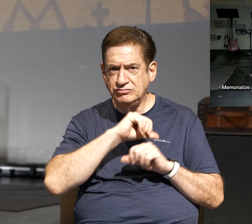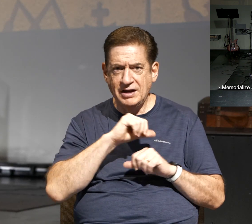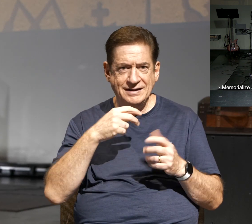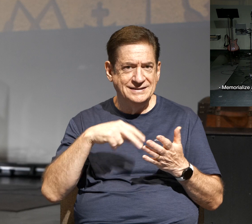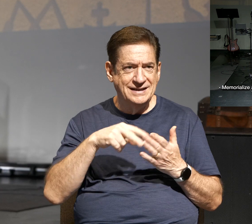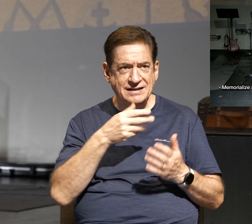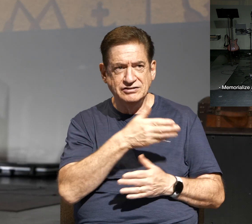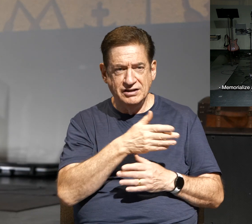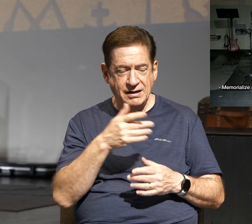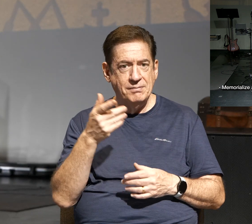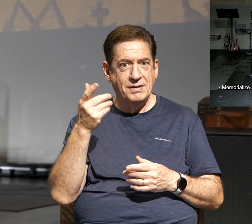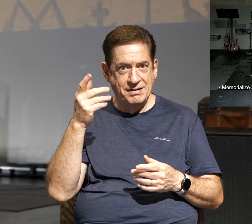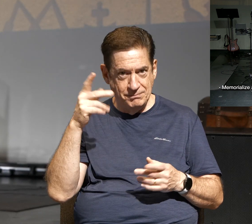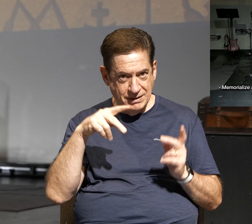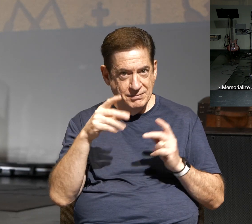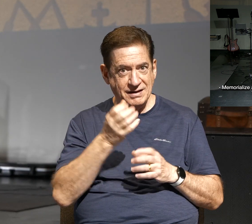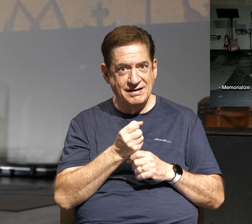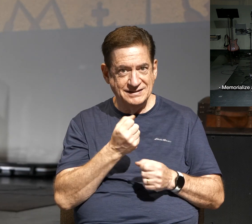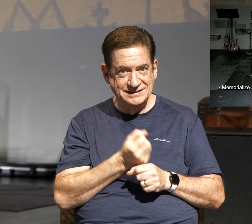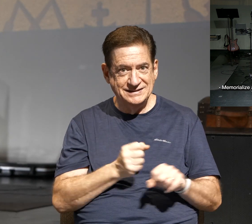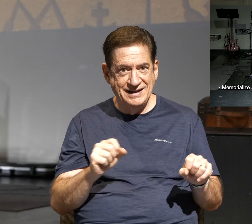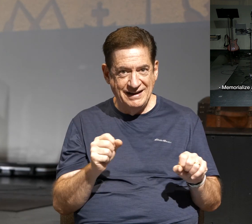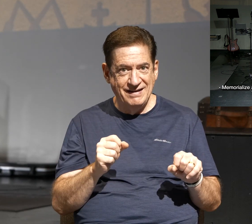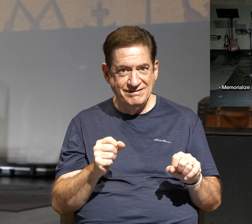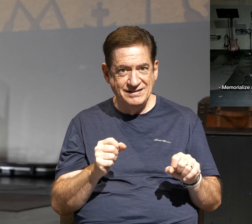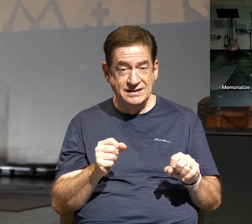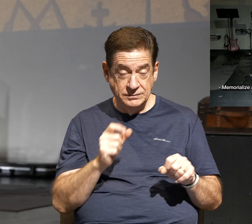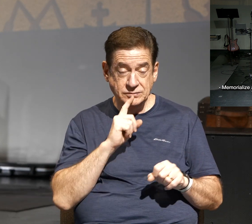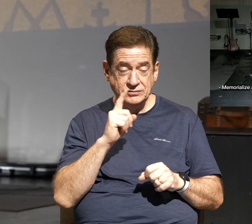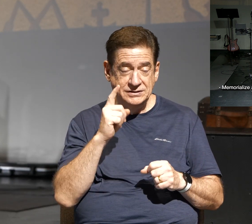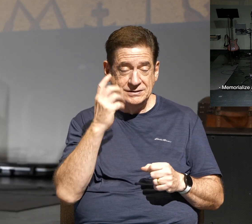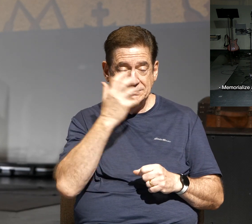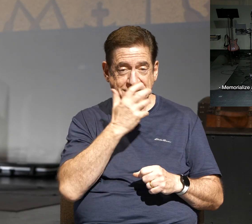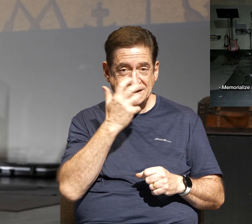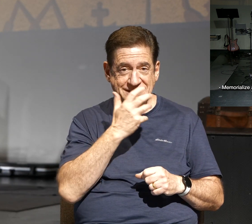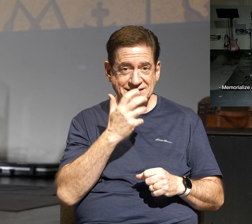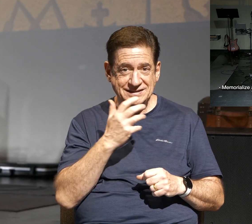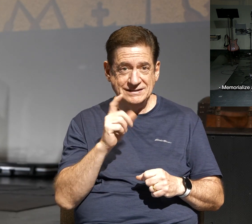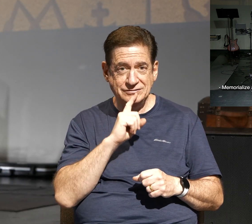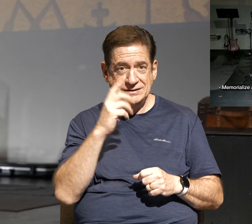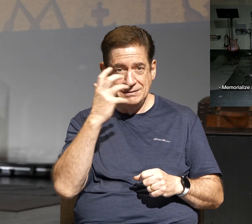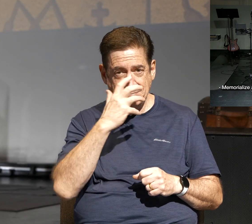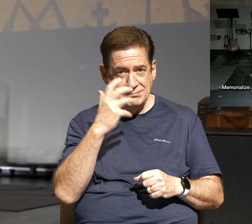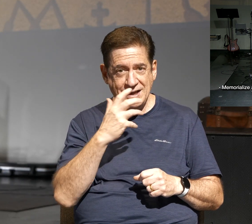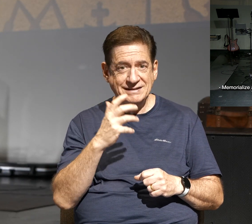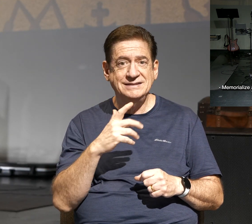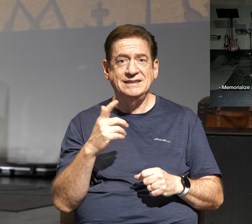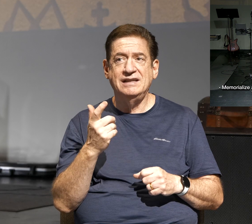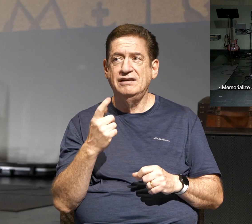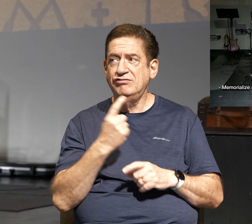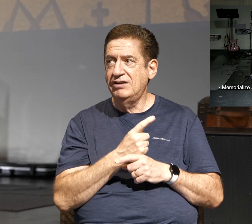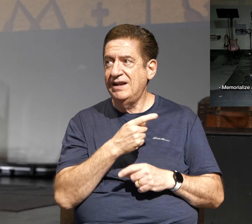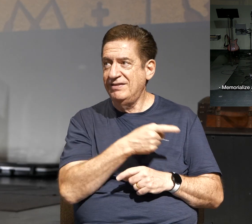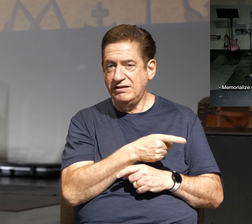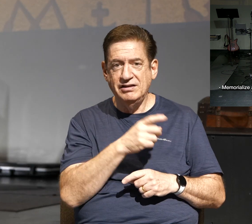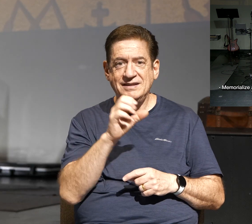there, they came and got saved. Yeah. I mean, it's amazing. It's amazing. When I go by Sandra Day